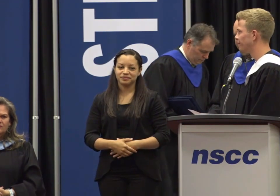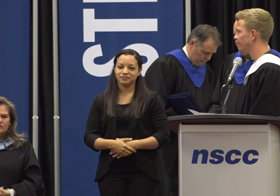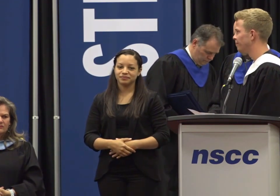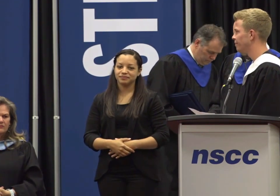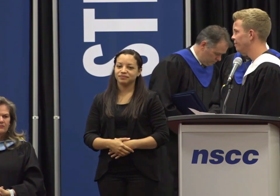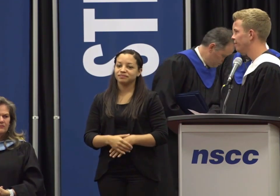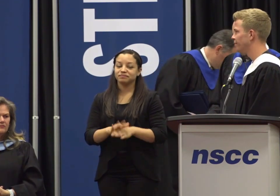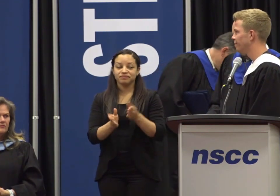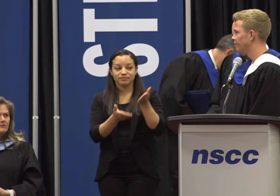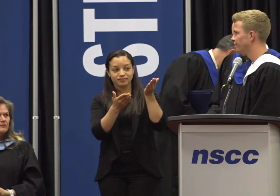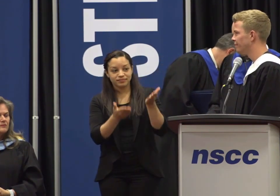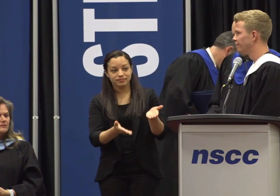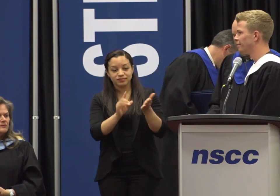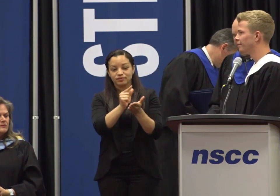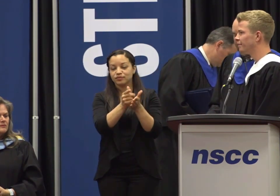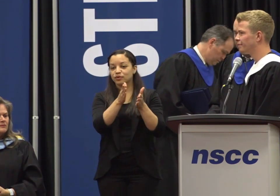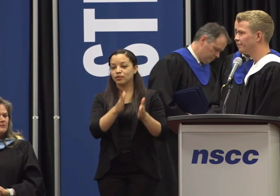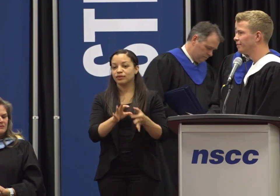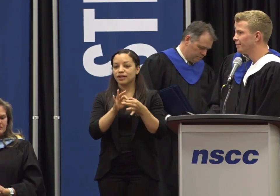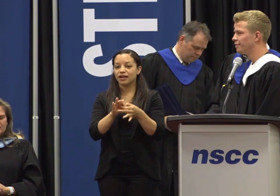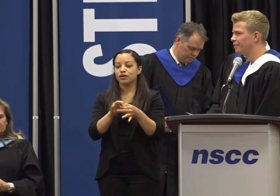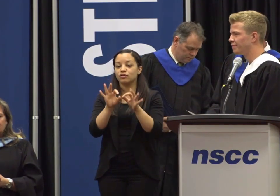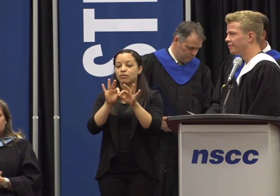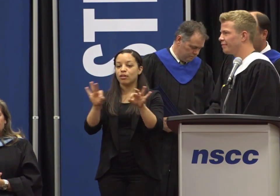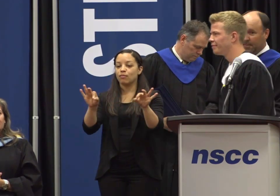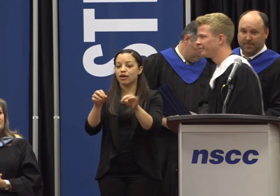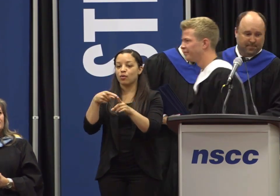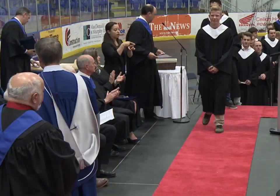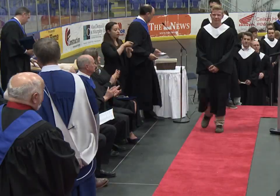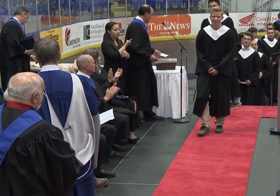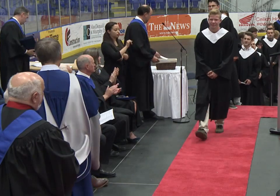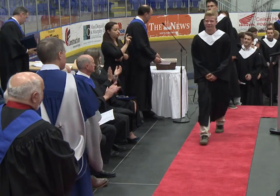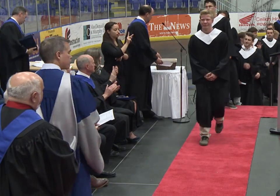Mr. President, the candidates for the diploma in welding. Jake Baker.